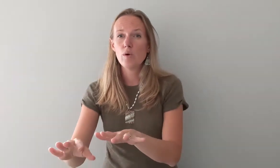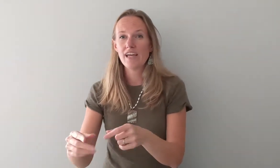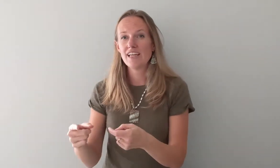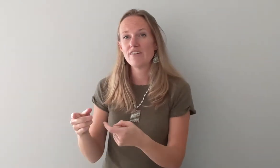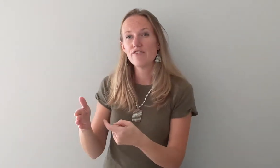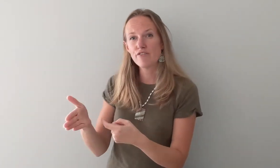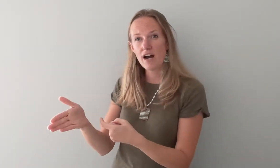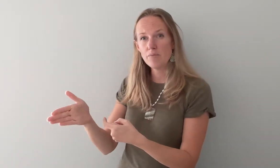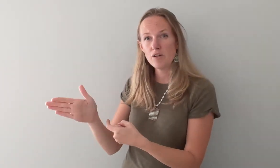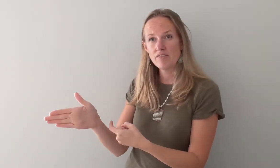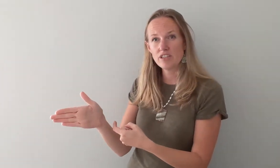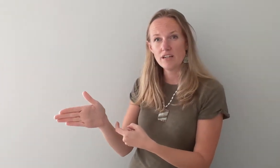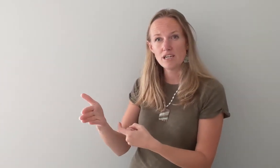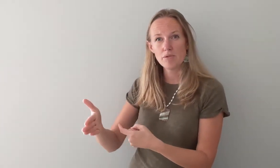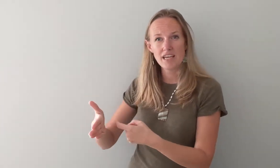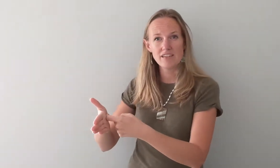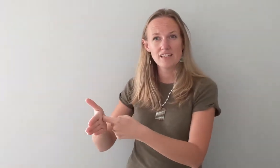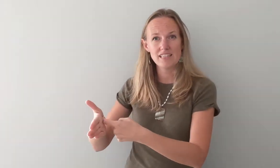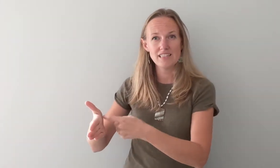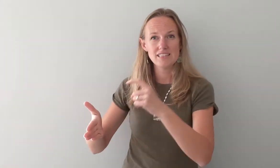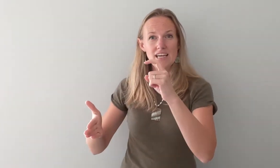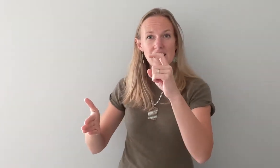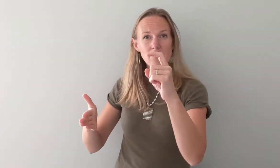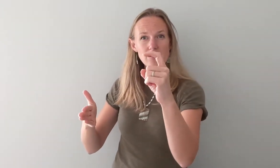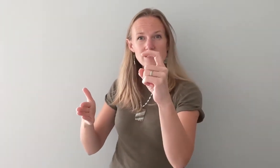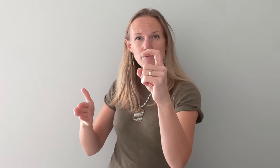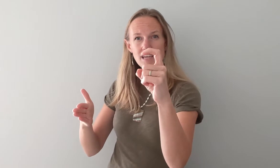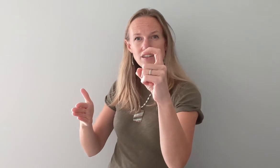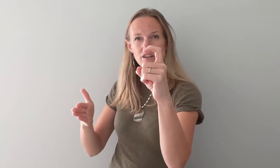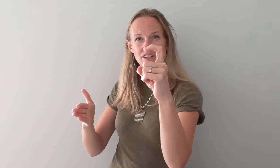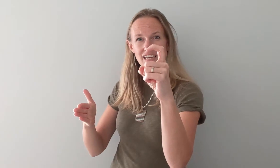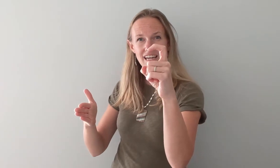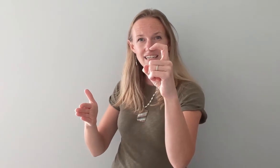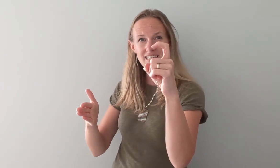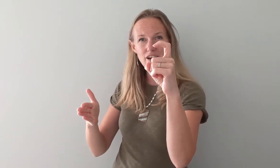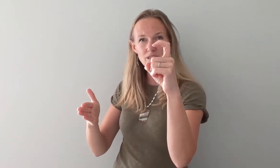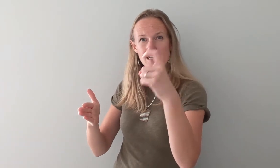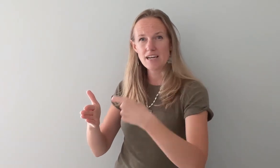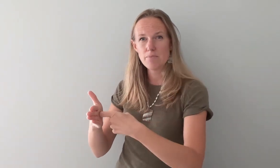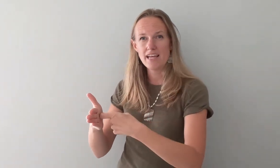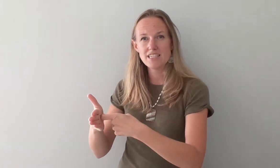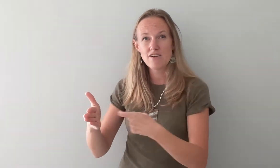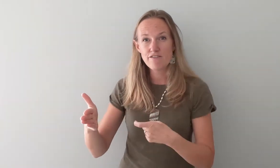Flowing, and then from, you have your non-dominant hand out like this, and with your dominant hand, you have your index out and kind of bent